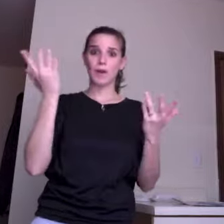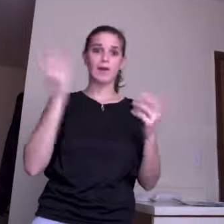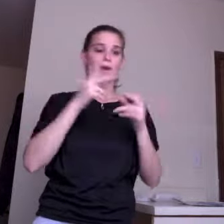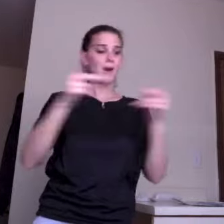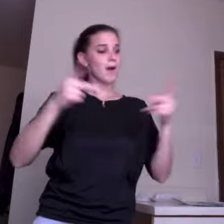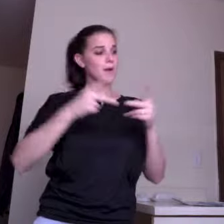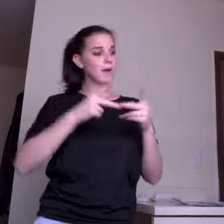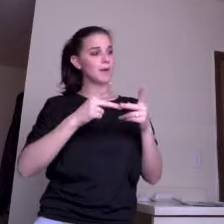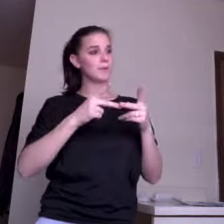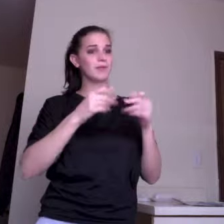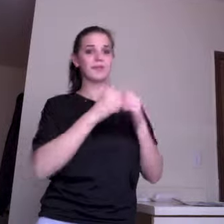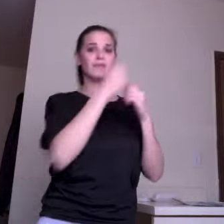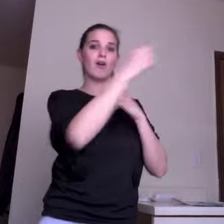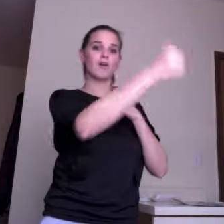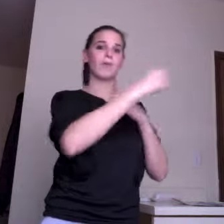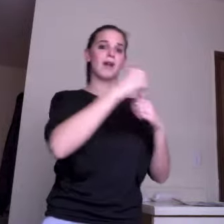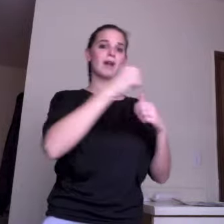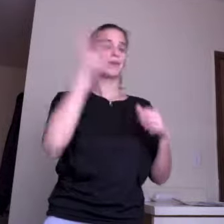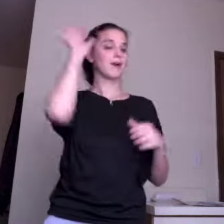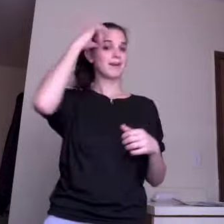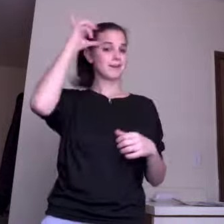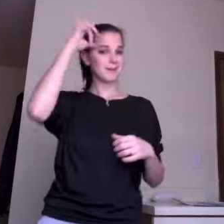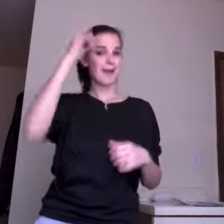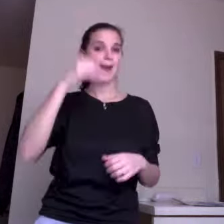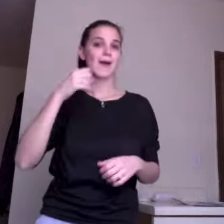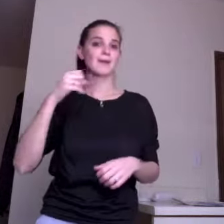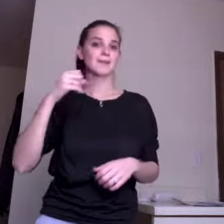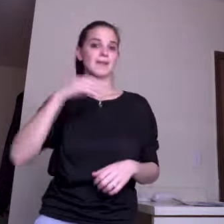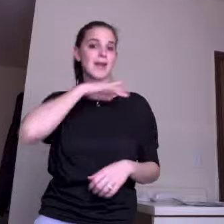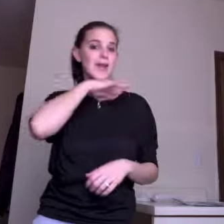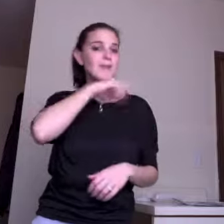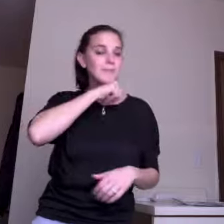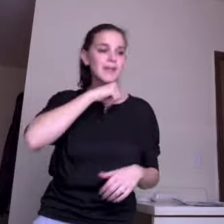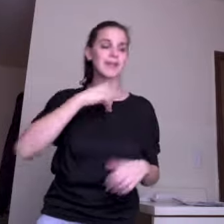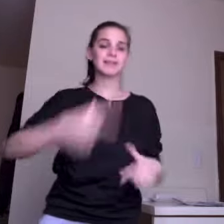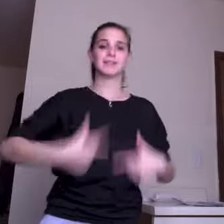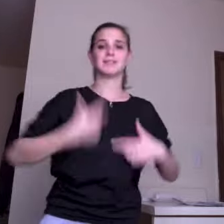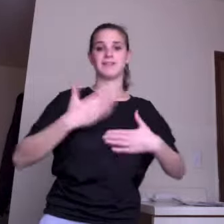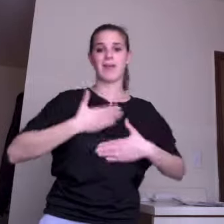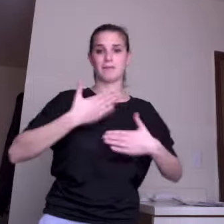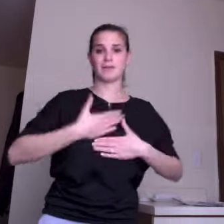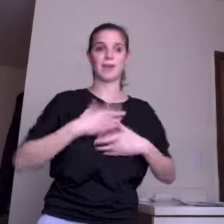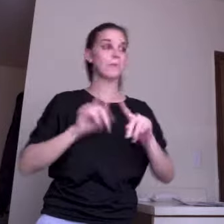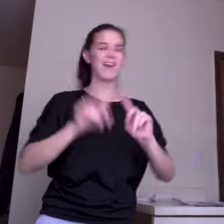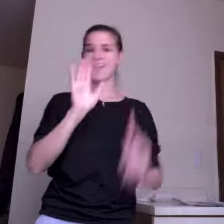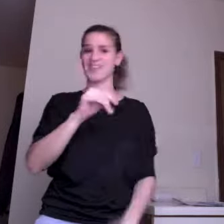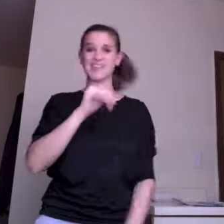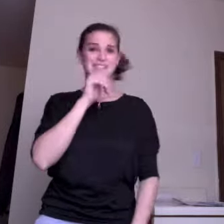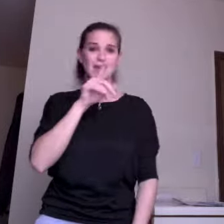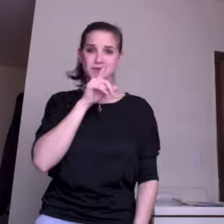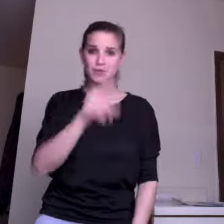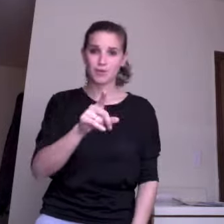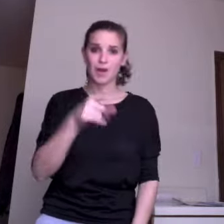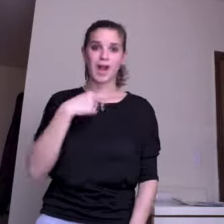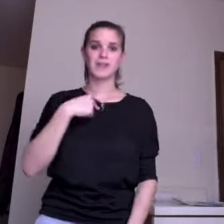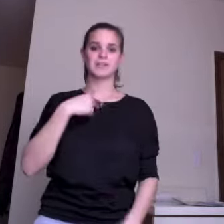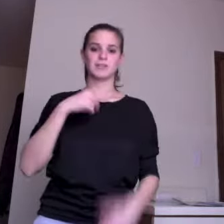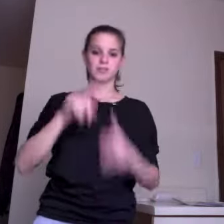day. What I discovered was this is not true. I began to look into this stuff on the internet, in books, and in